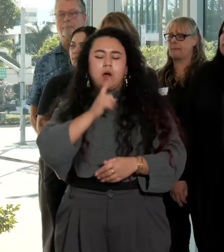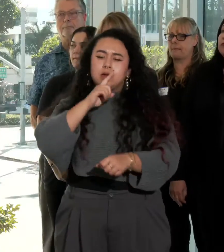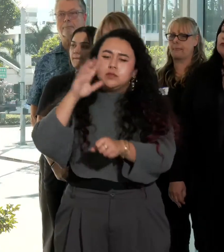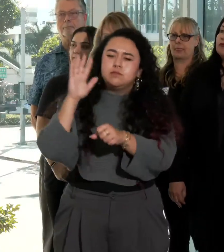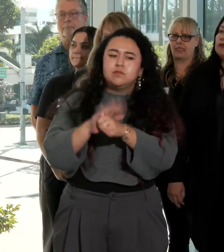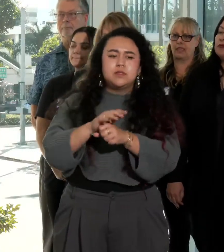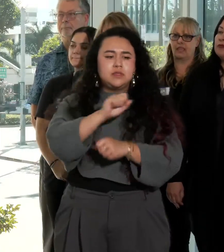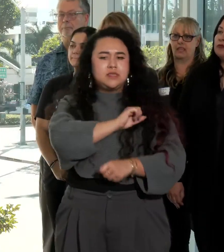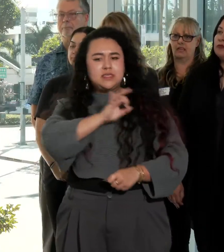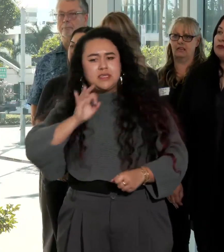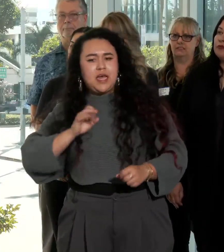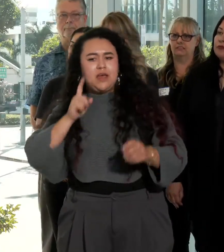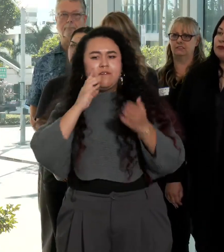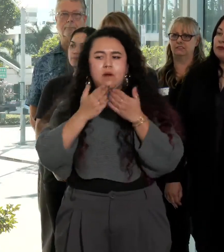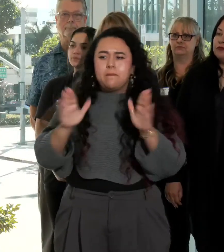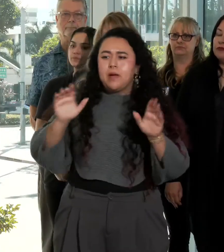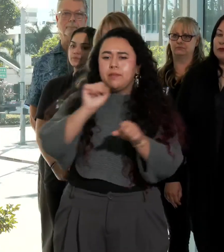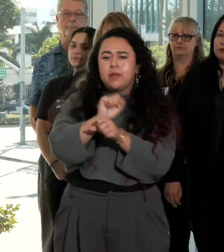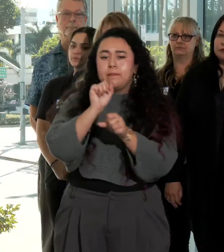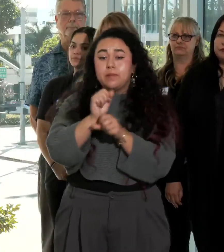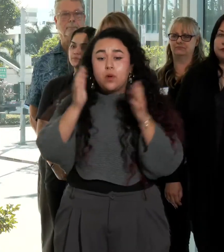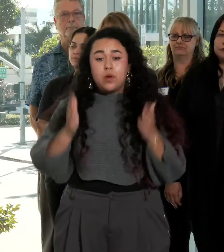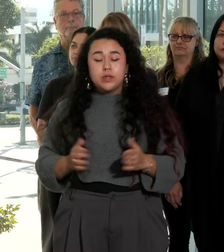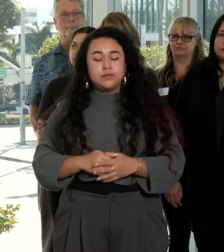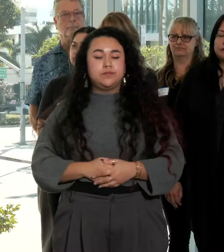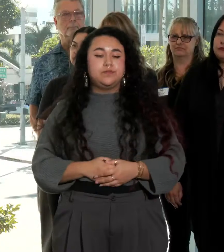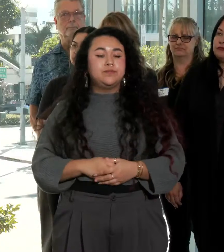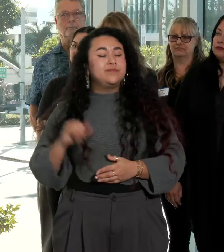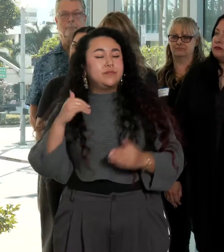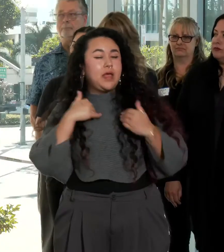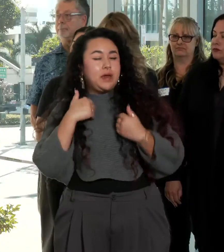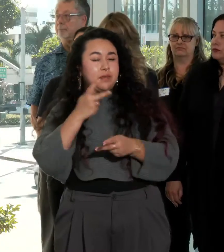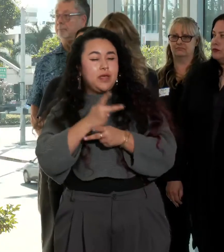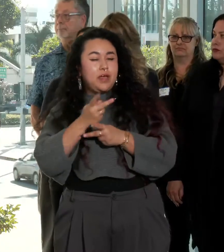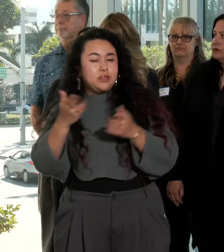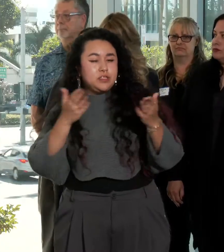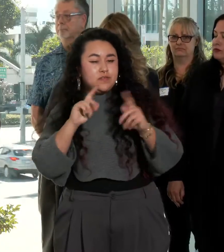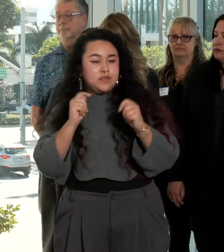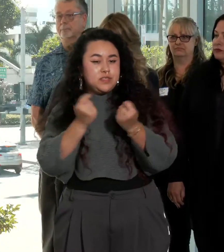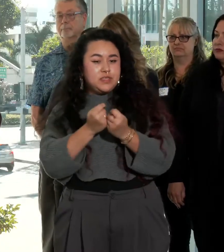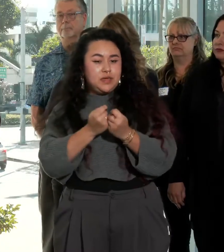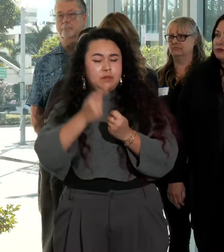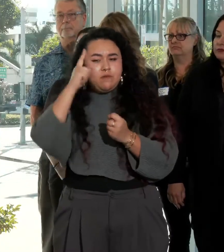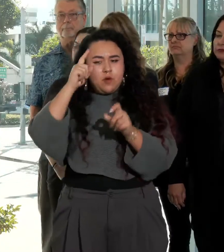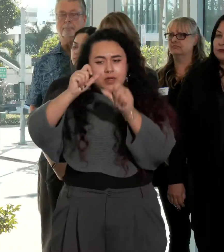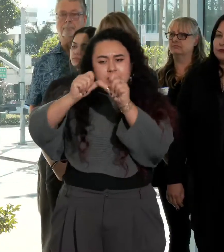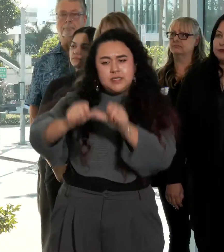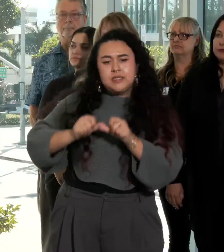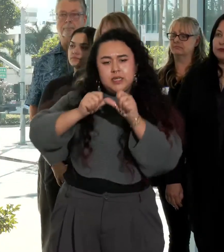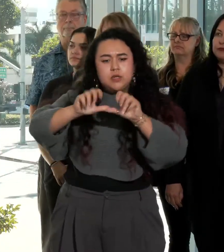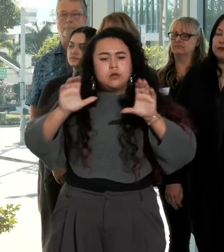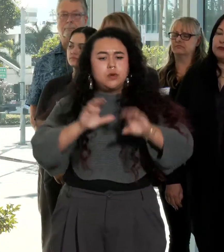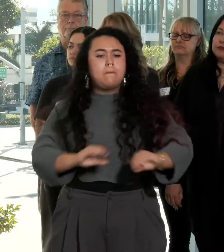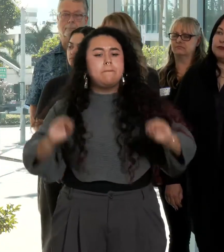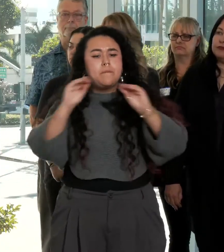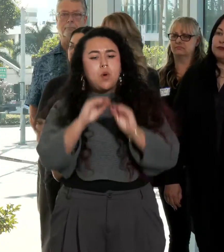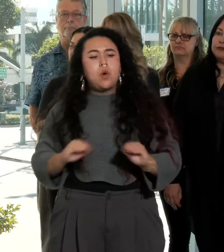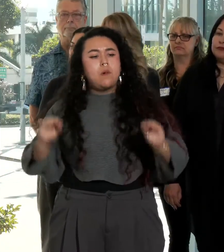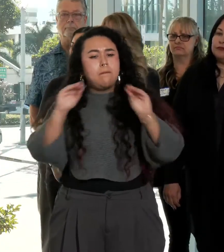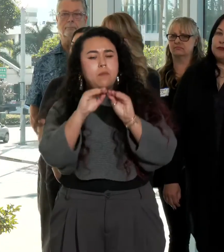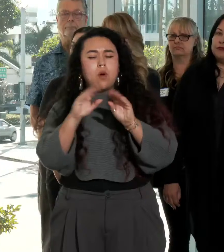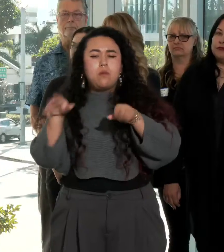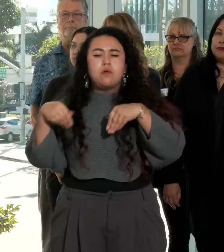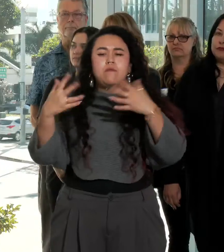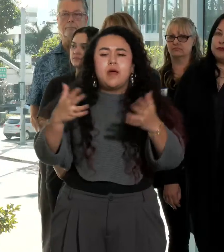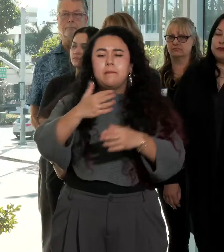dedicated staff of public employees and our animal care services team for continuing to do more and more and deliver